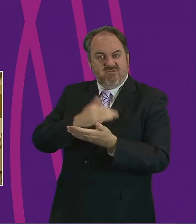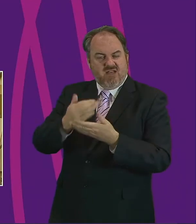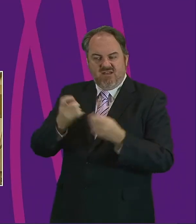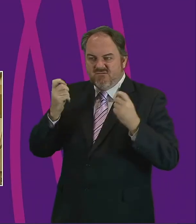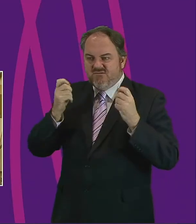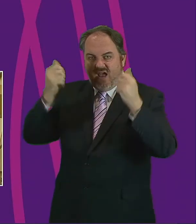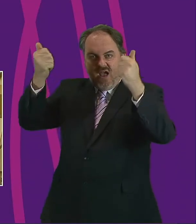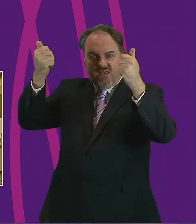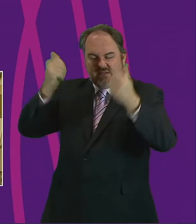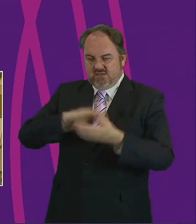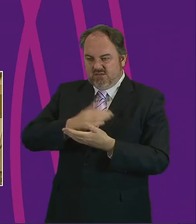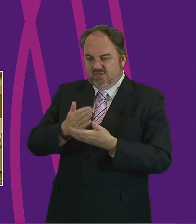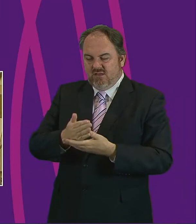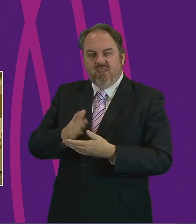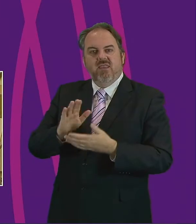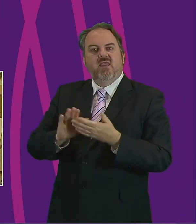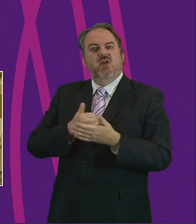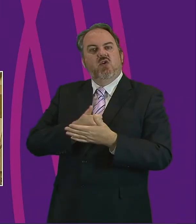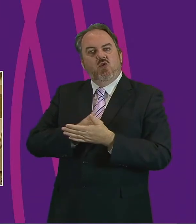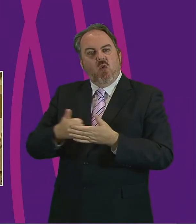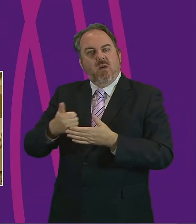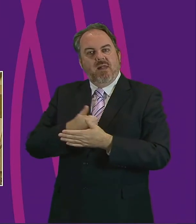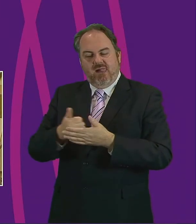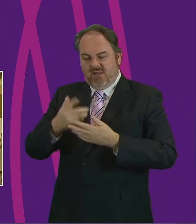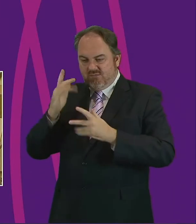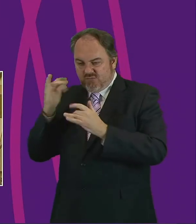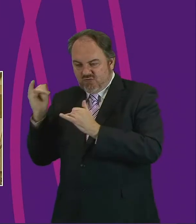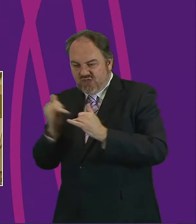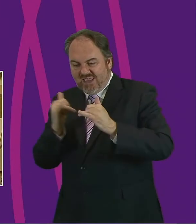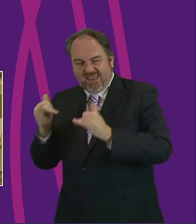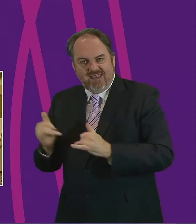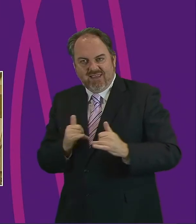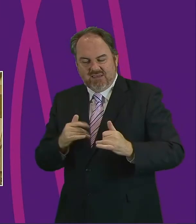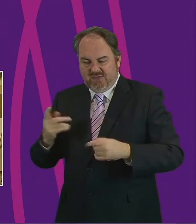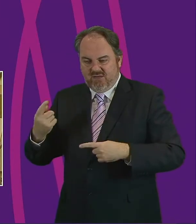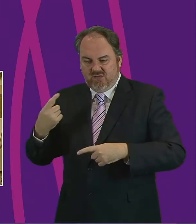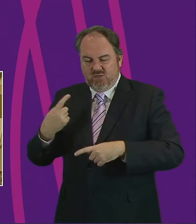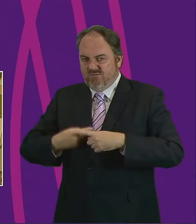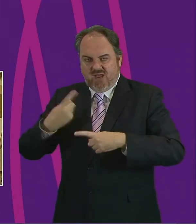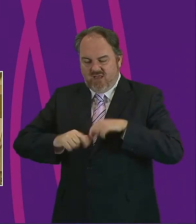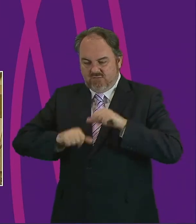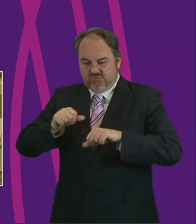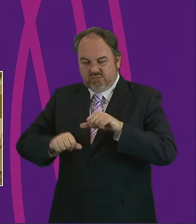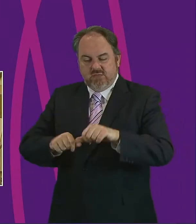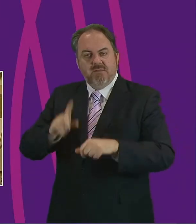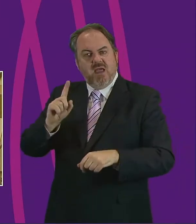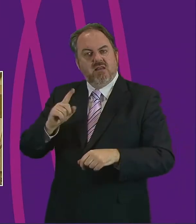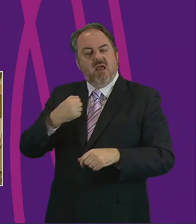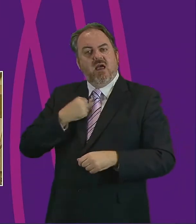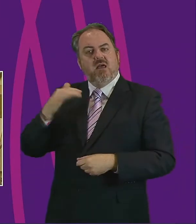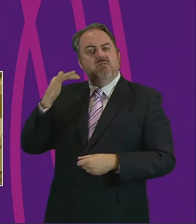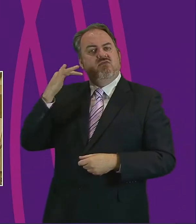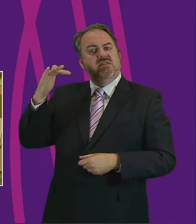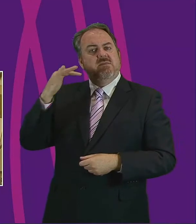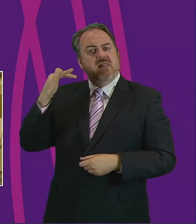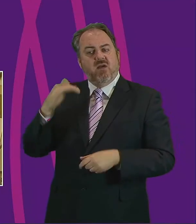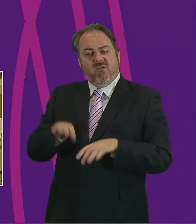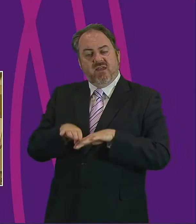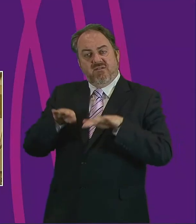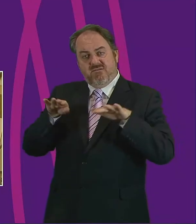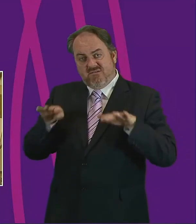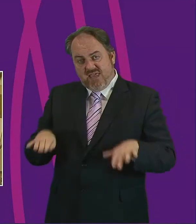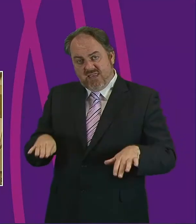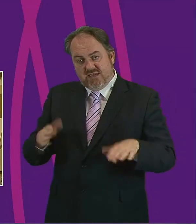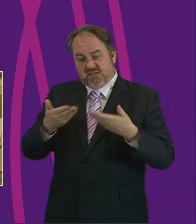of the normal due diligence has been done much more quickly. But that principle of fairness and transparency is absolutely still got to be